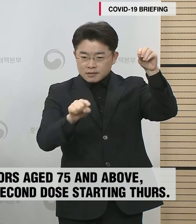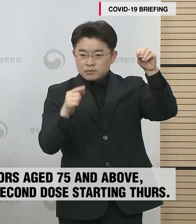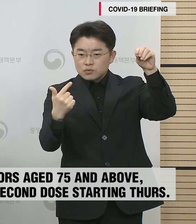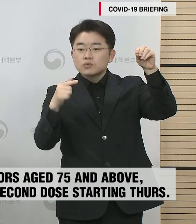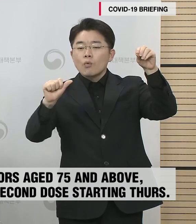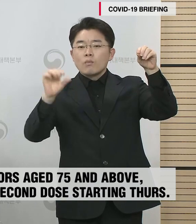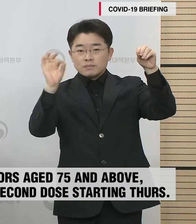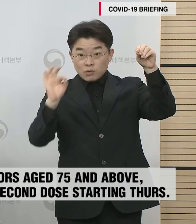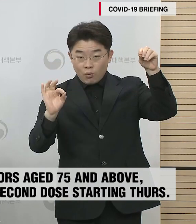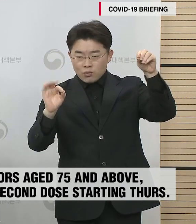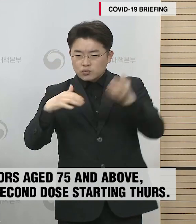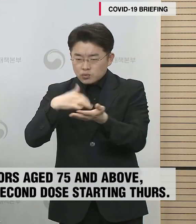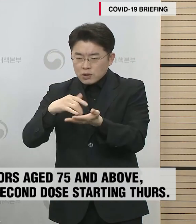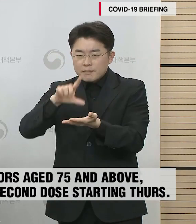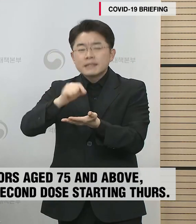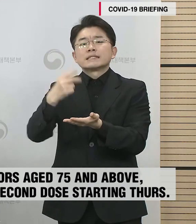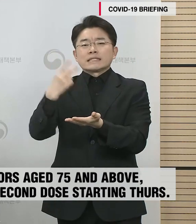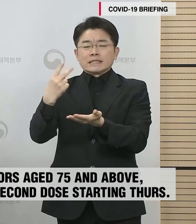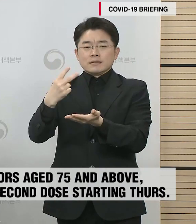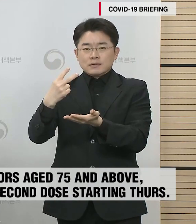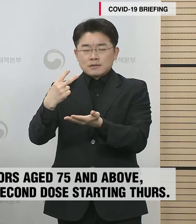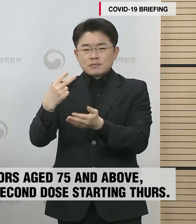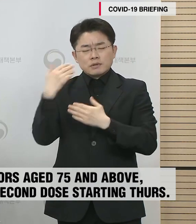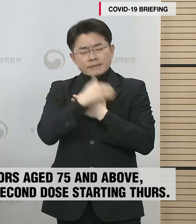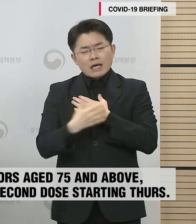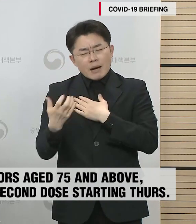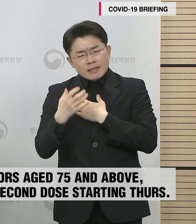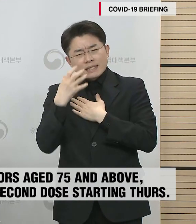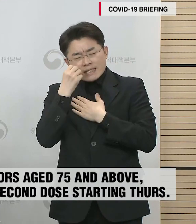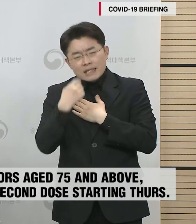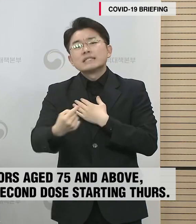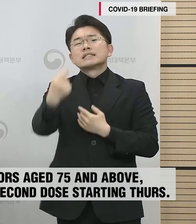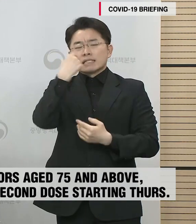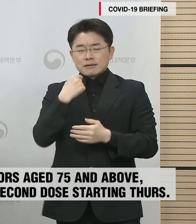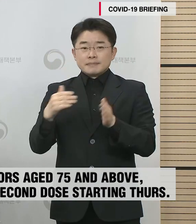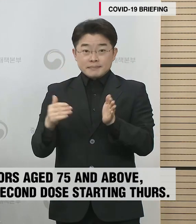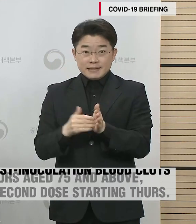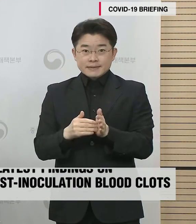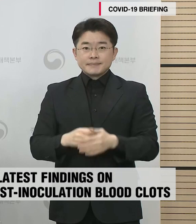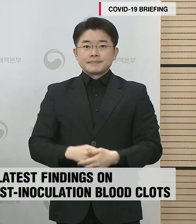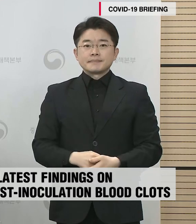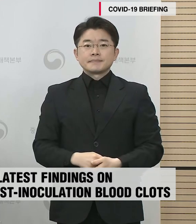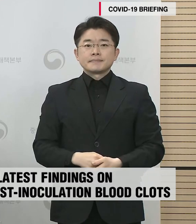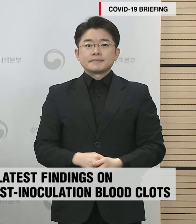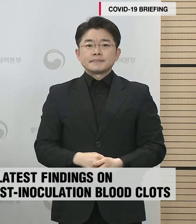adverse responses, post-inoculation adverse responses, we have had about